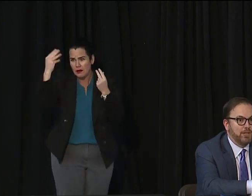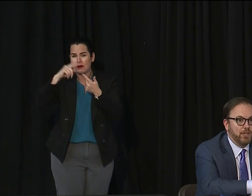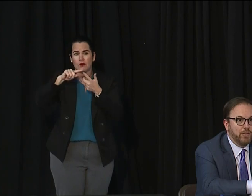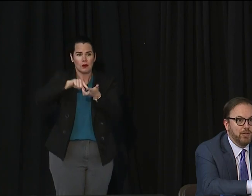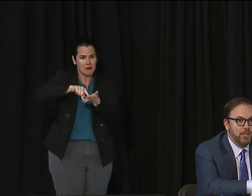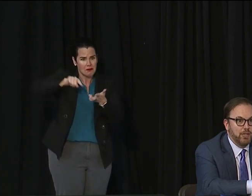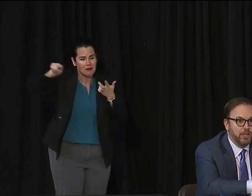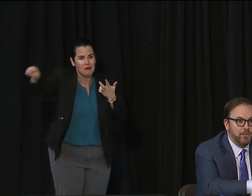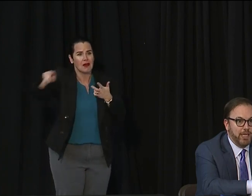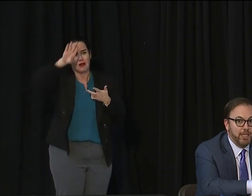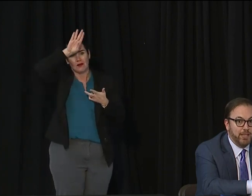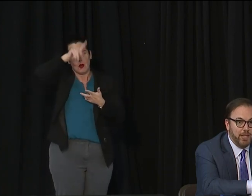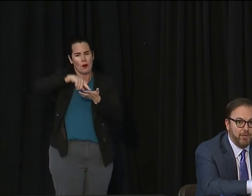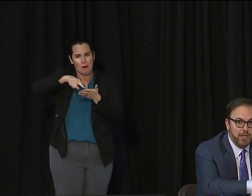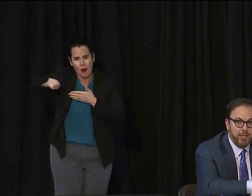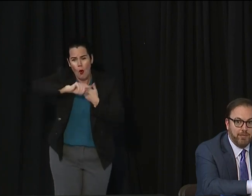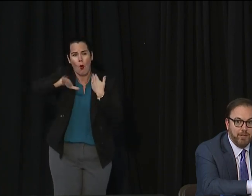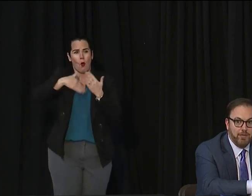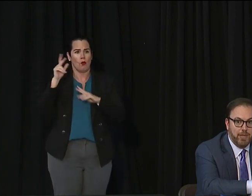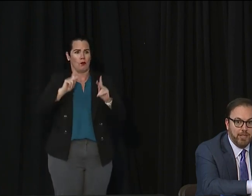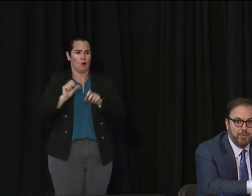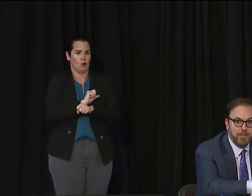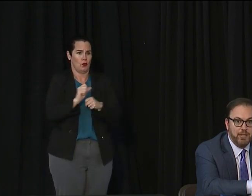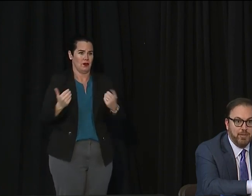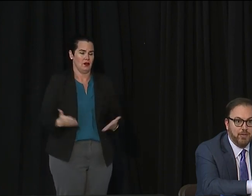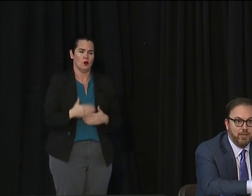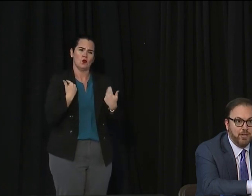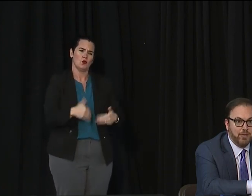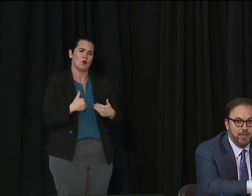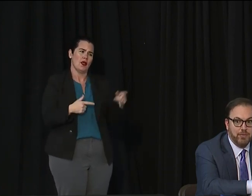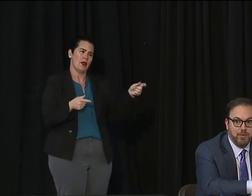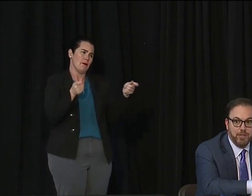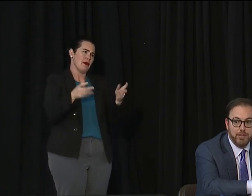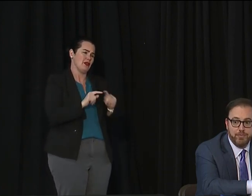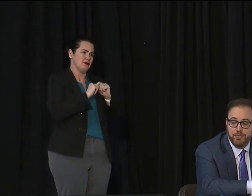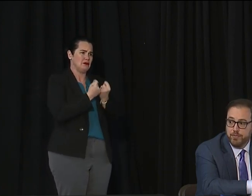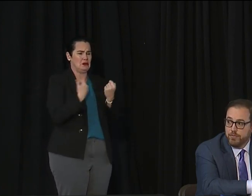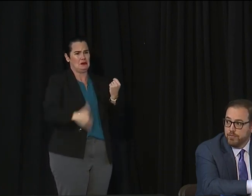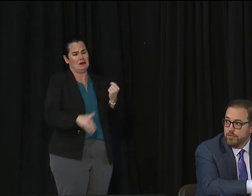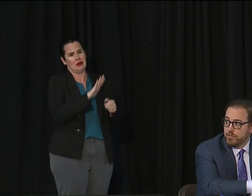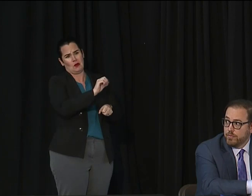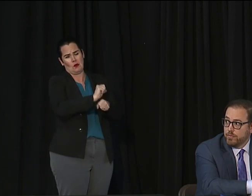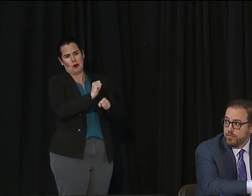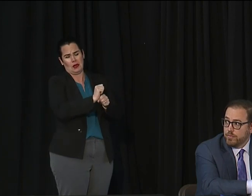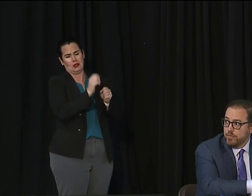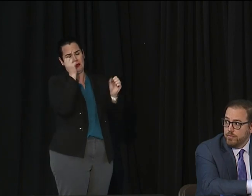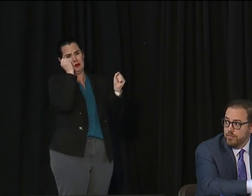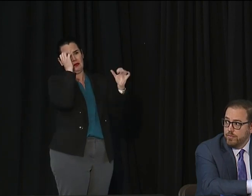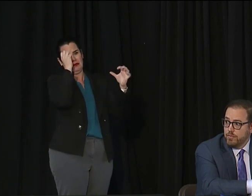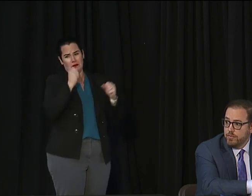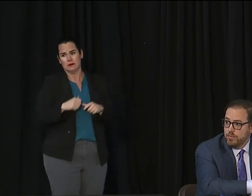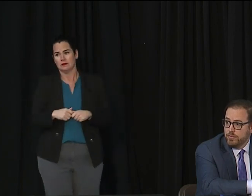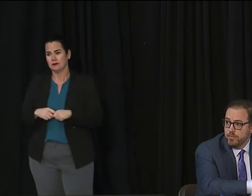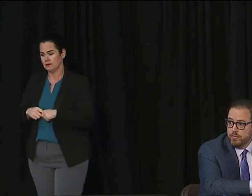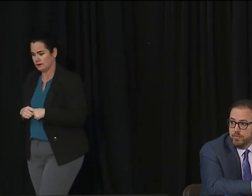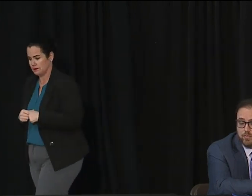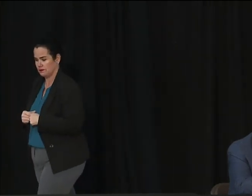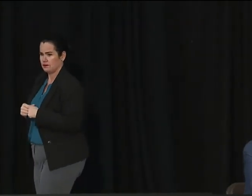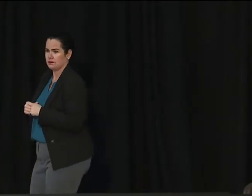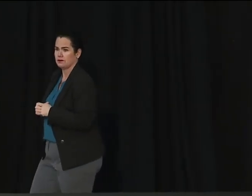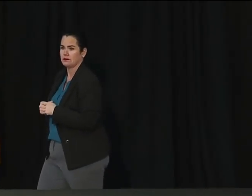get paid. So I can't say enough about the effort of the management team and all of our city employees. All right, with that, we'll take any